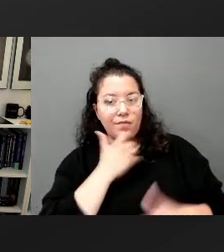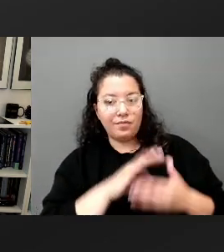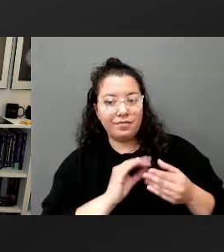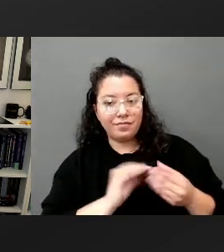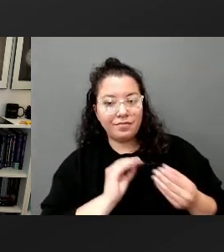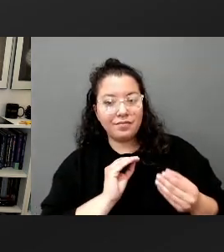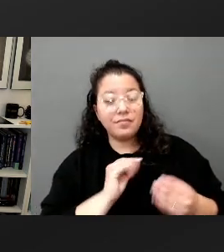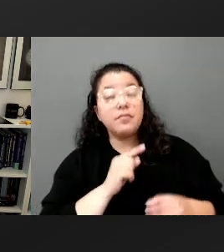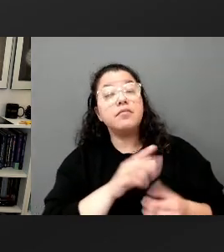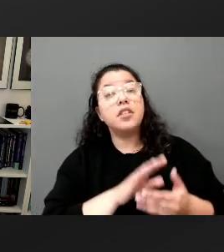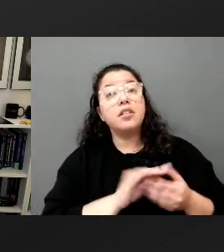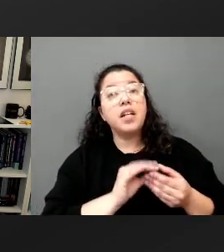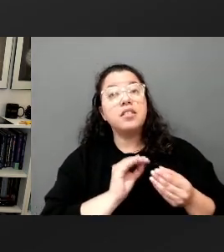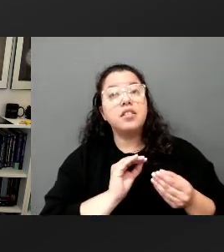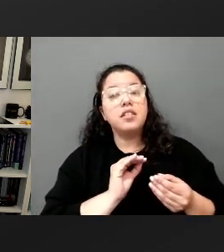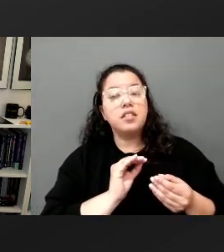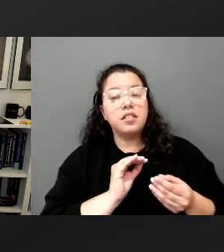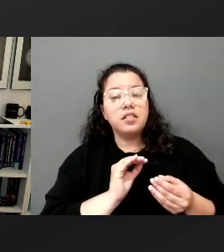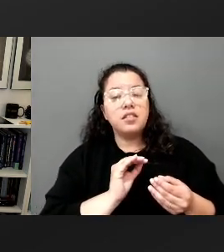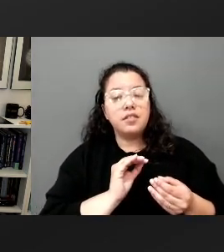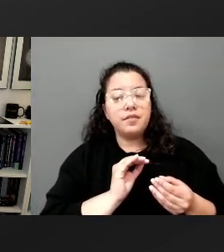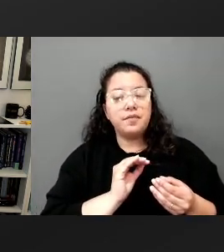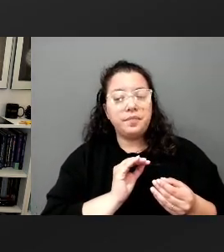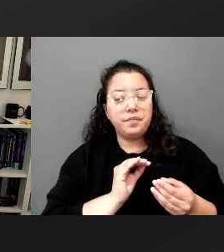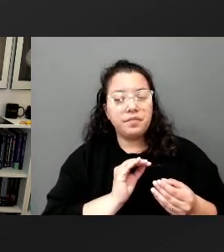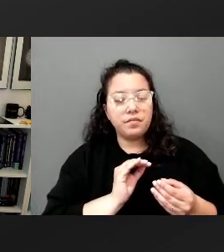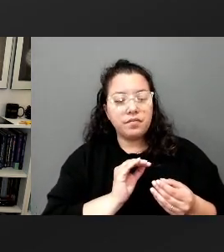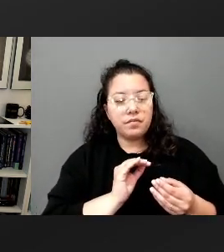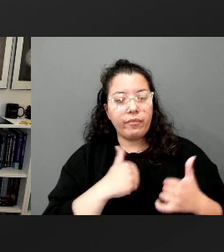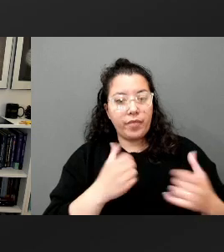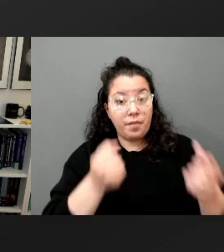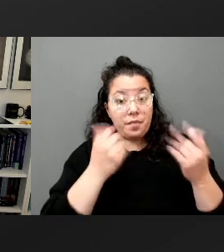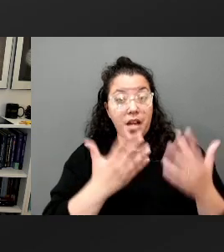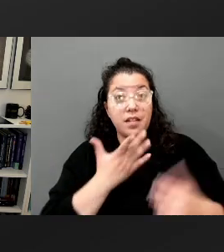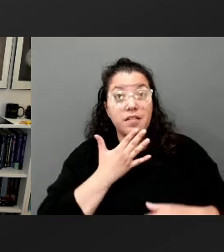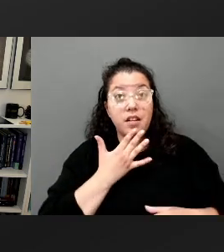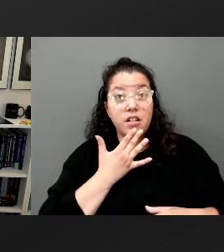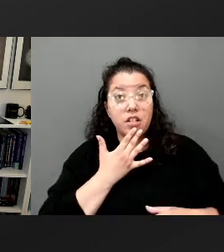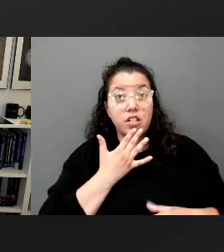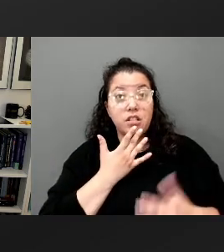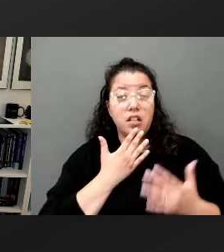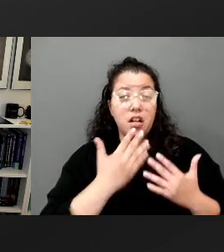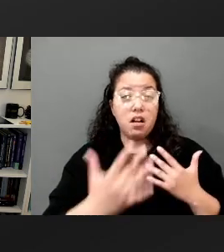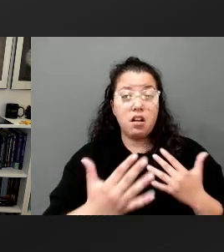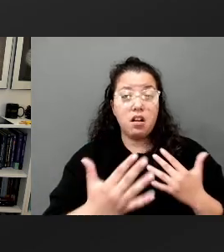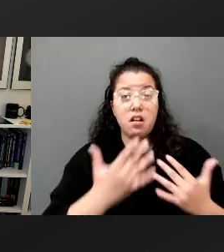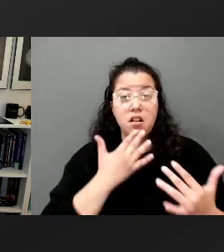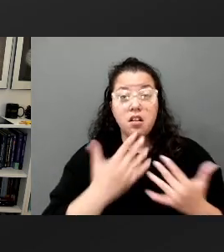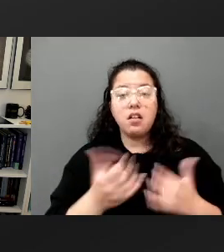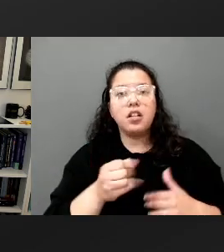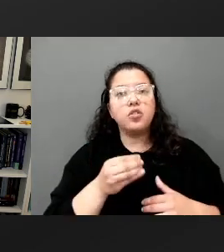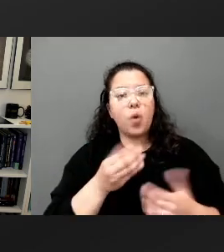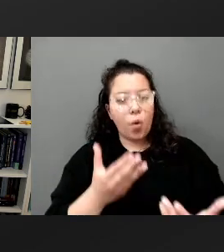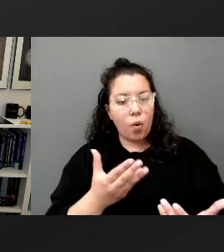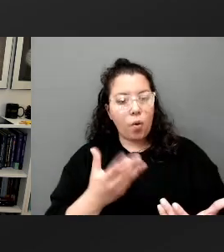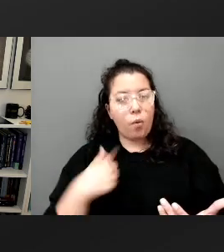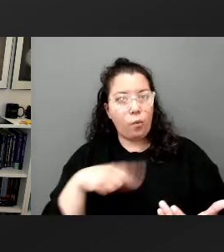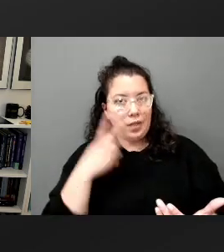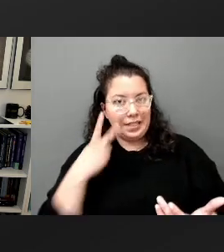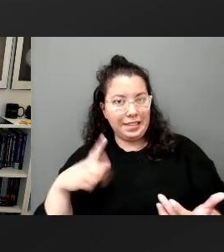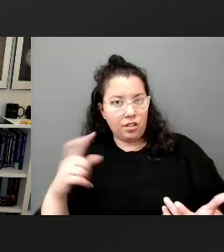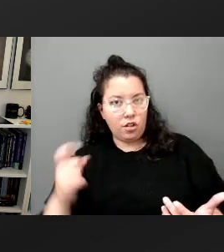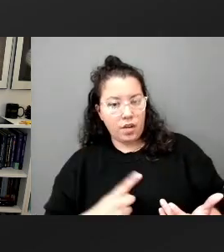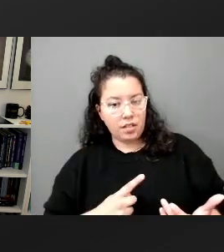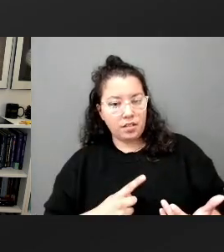that there's so many colors. So there's a question in the Q&A. These images are colored by the